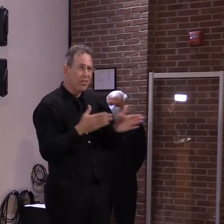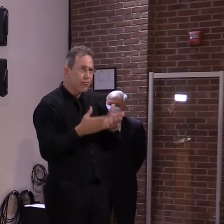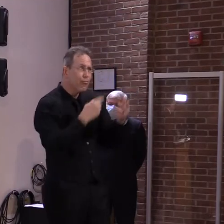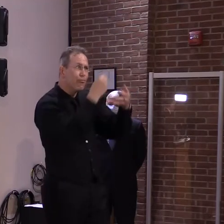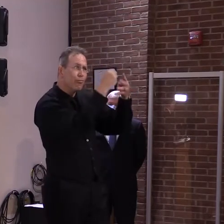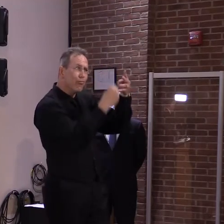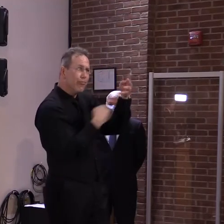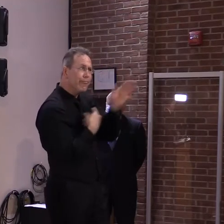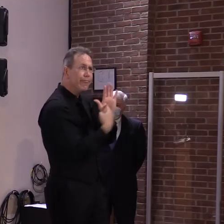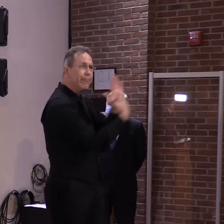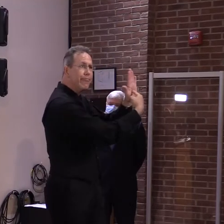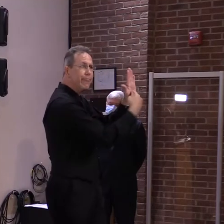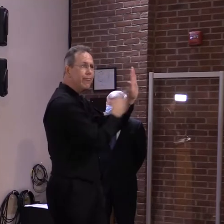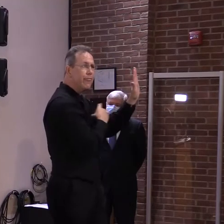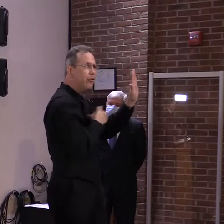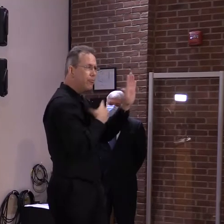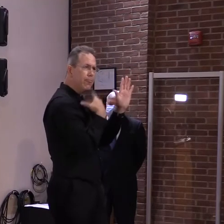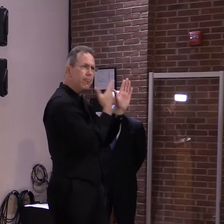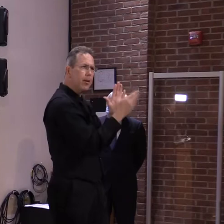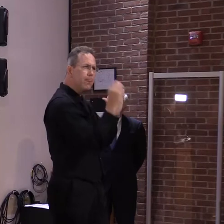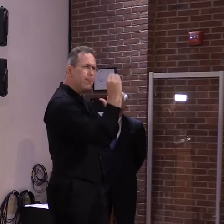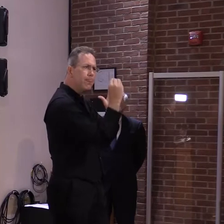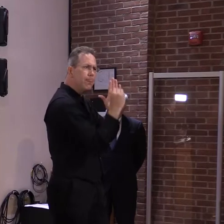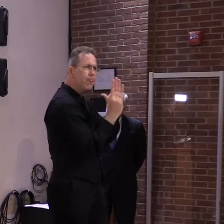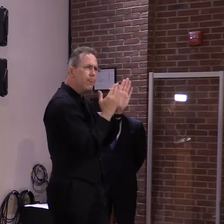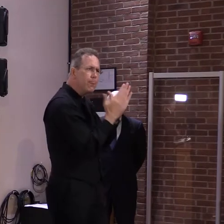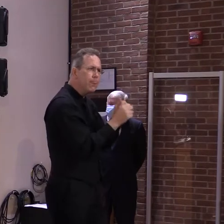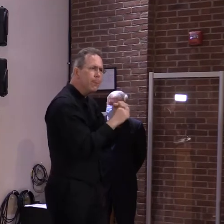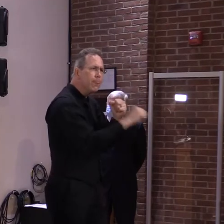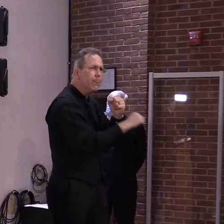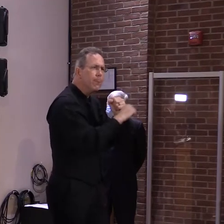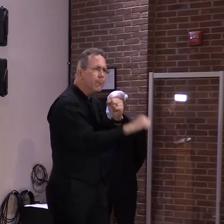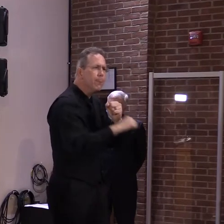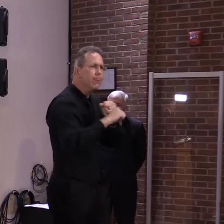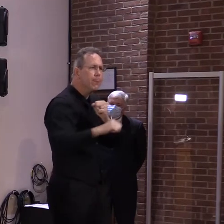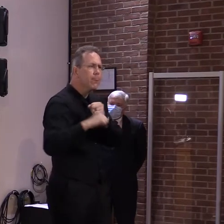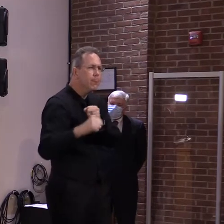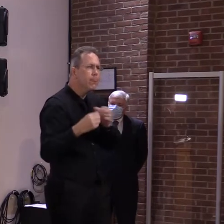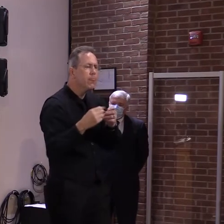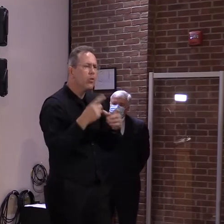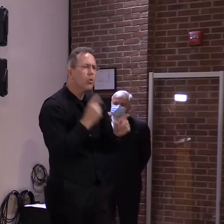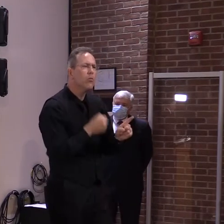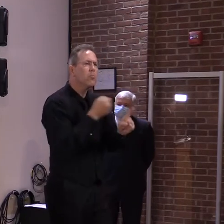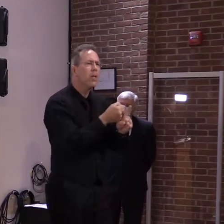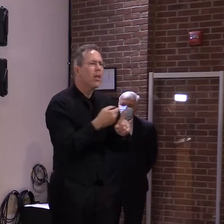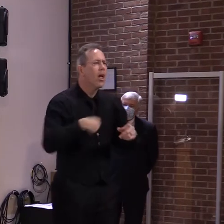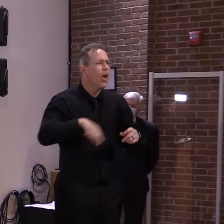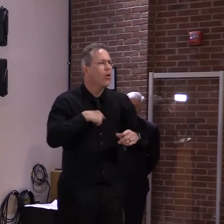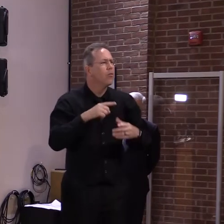this in order to be successful and to really make a difference for the state of Vermont.